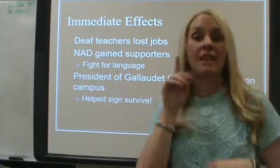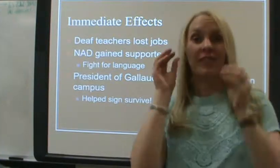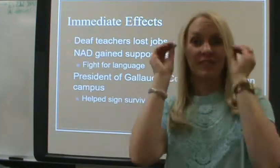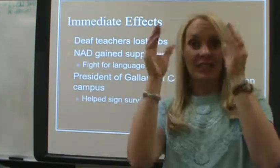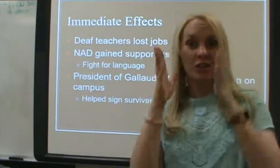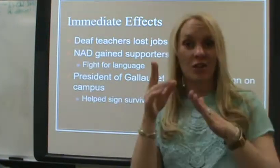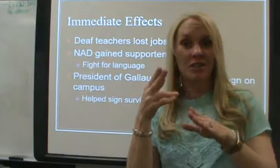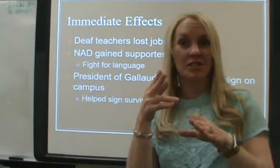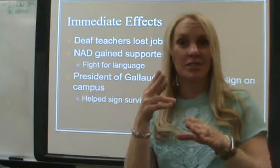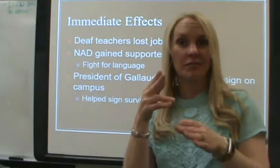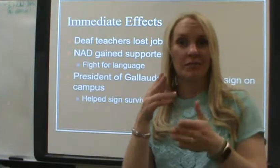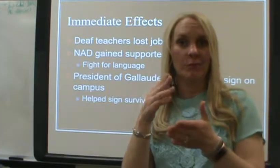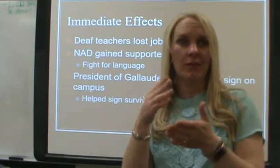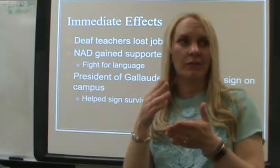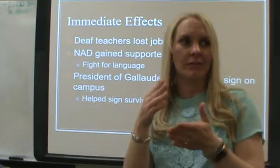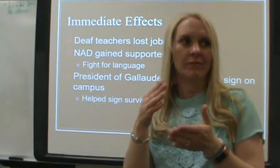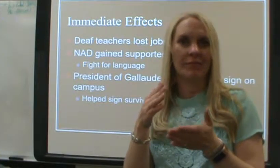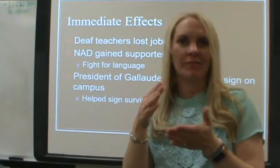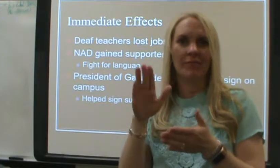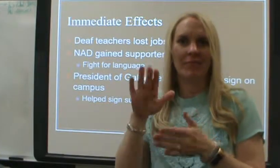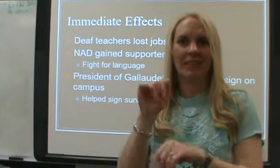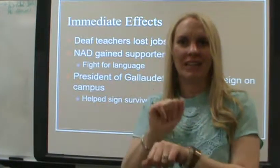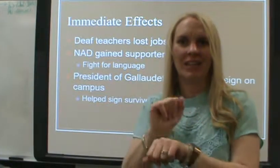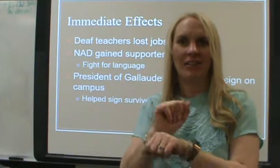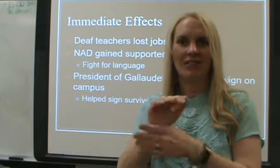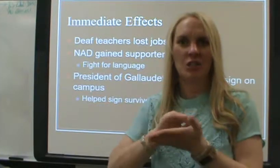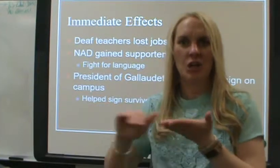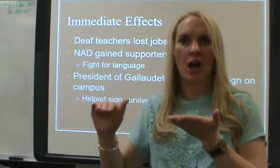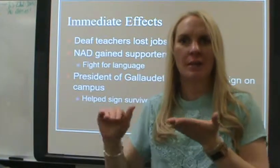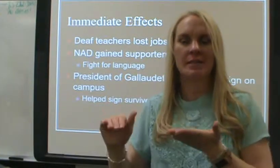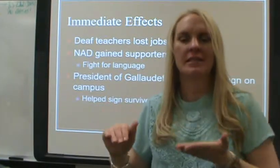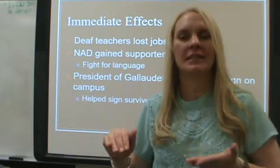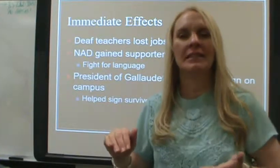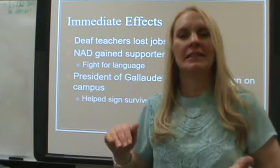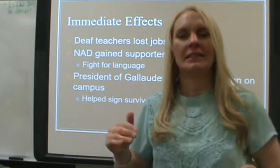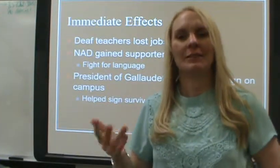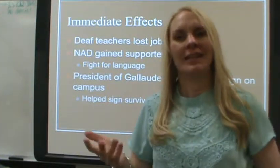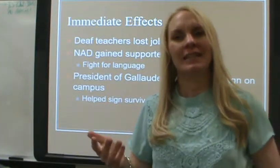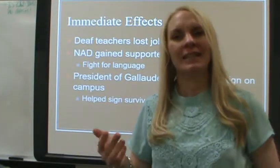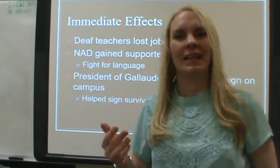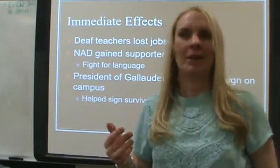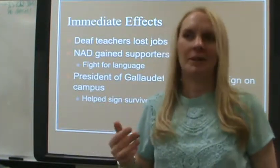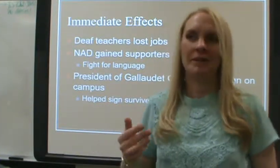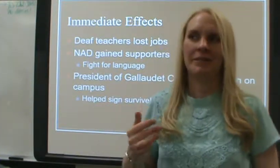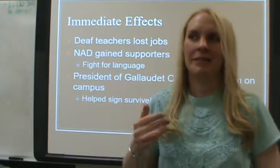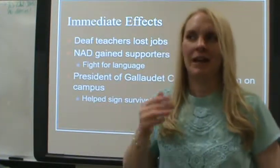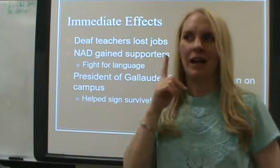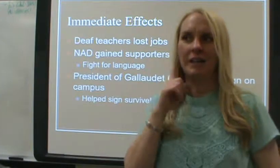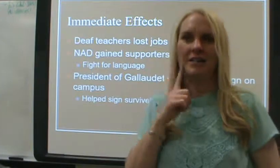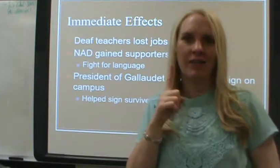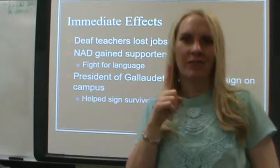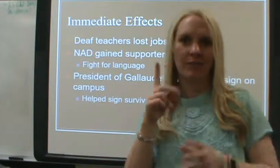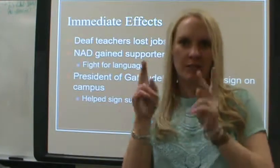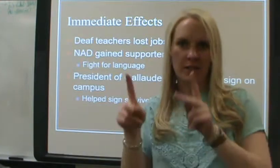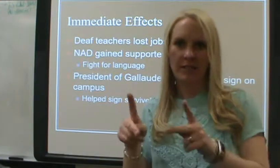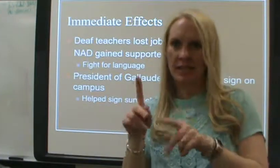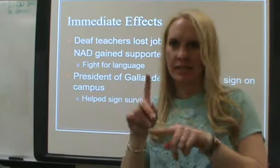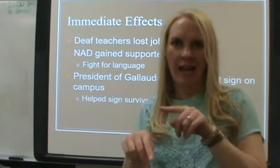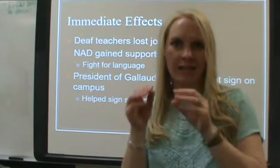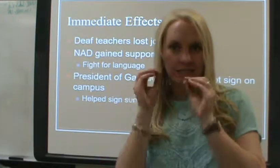deaf teachers, well, they lost their jobs, right? I mean, a deaf person can't